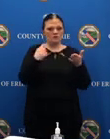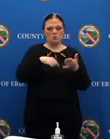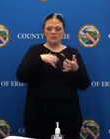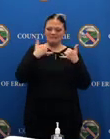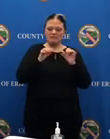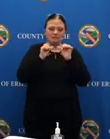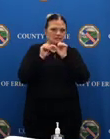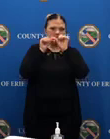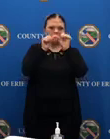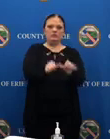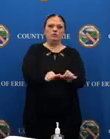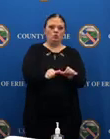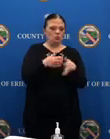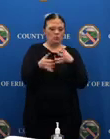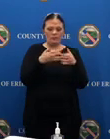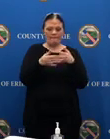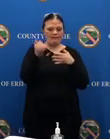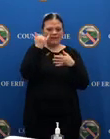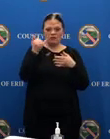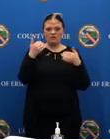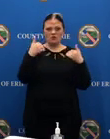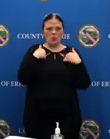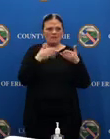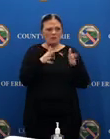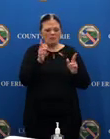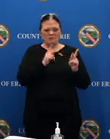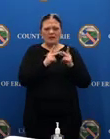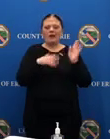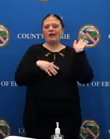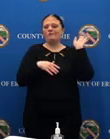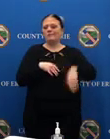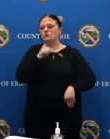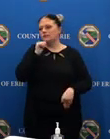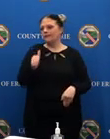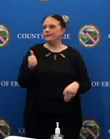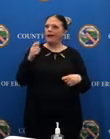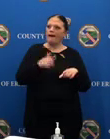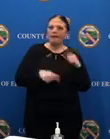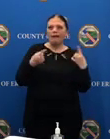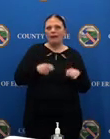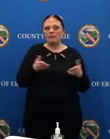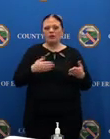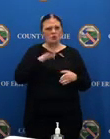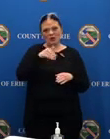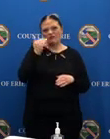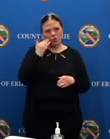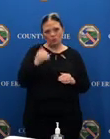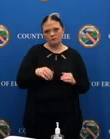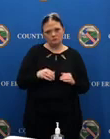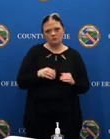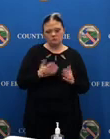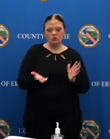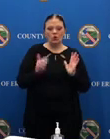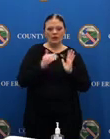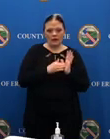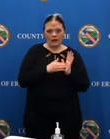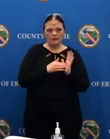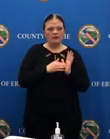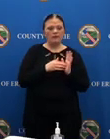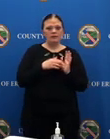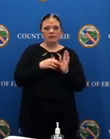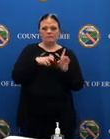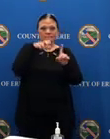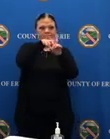continuing. And even if you have a public place and you think, oh, this will never happen here, you never know. So again, we want to call out